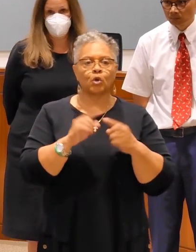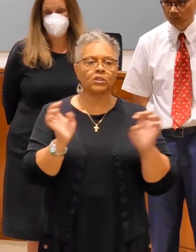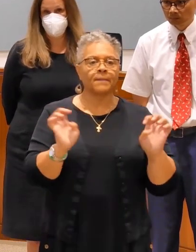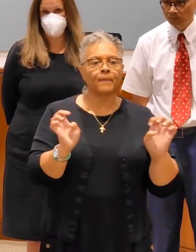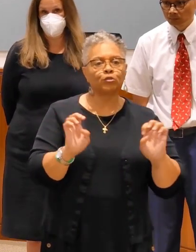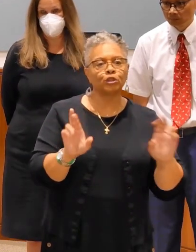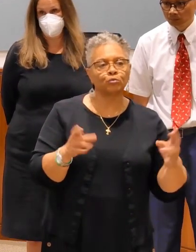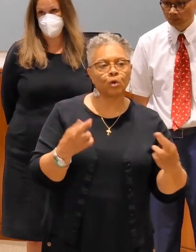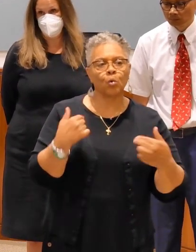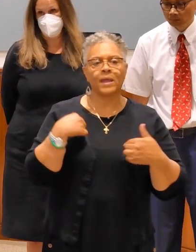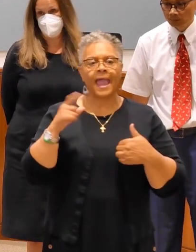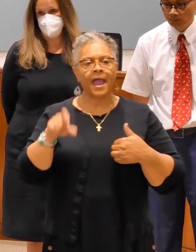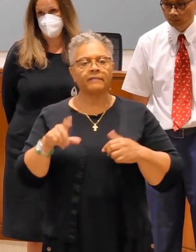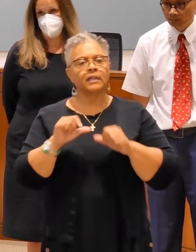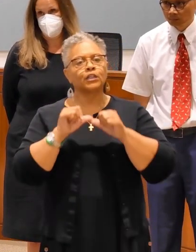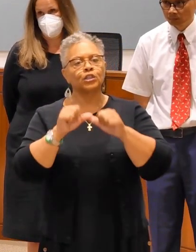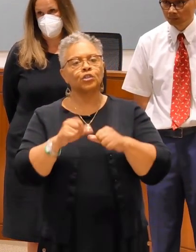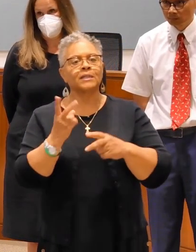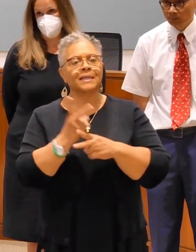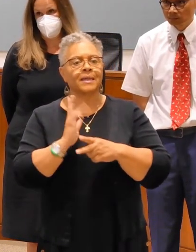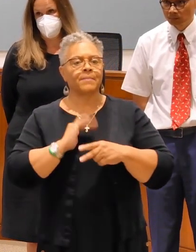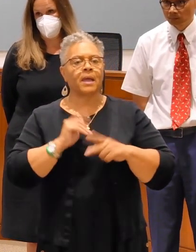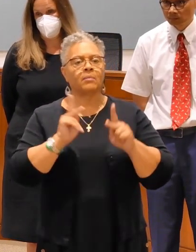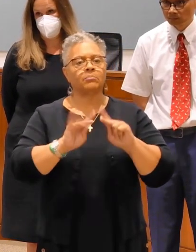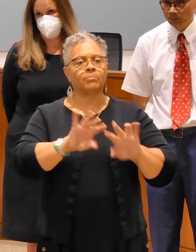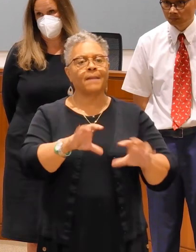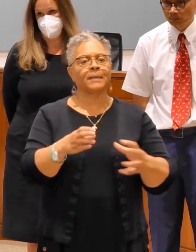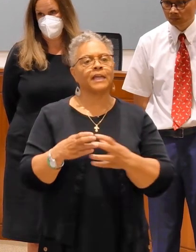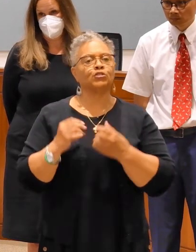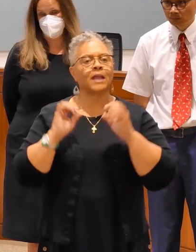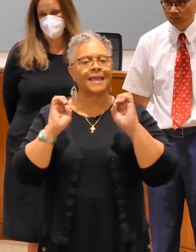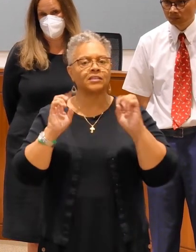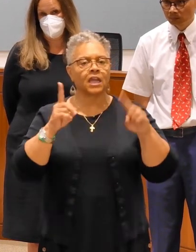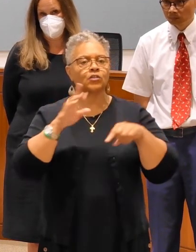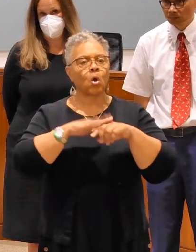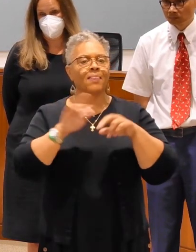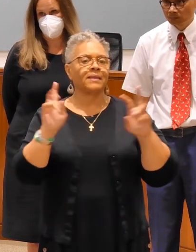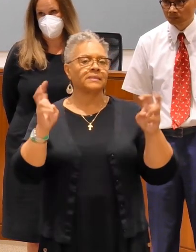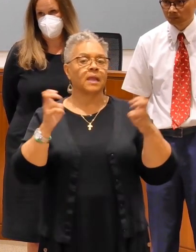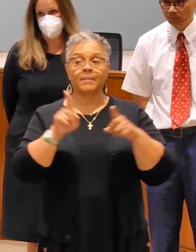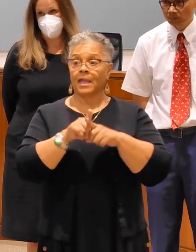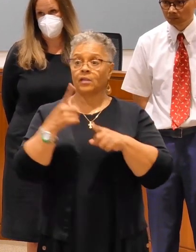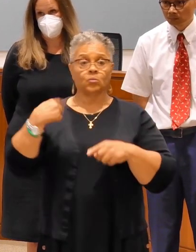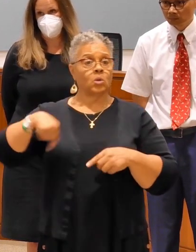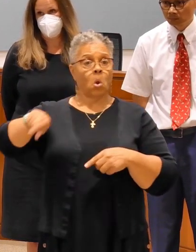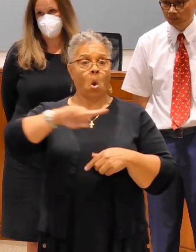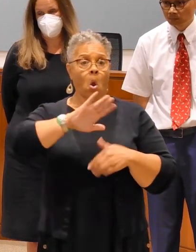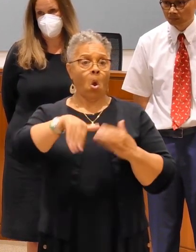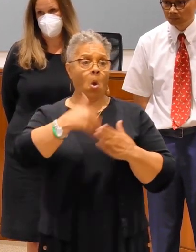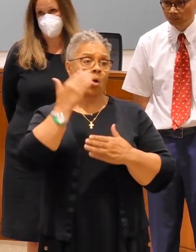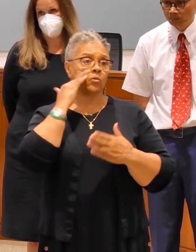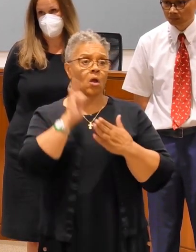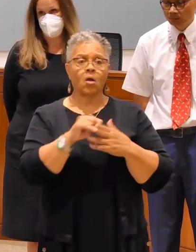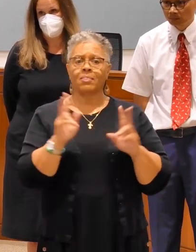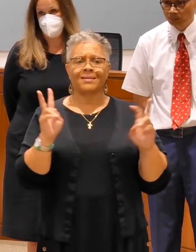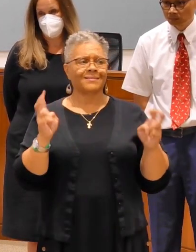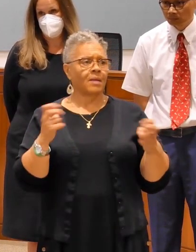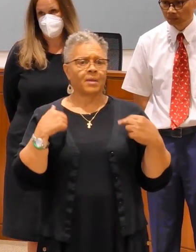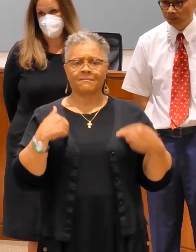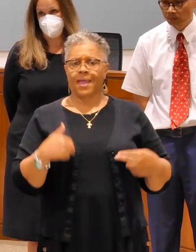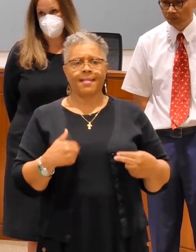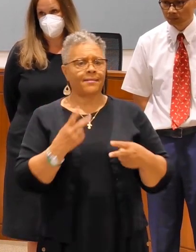continue to keep our population educated on this topic. As we all know, the topic of health